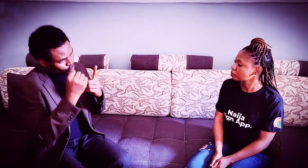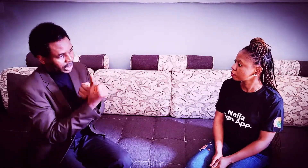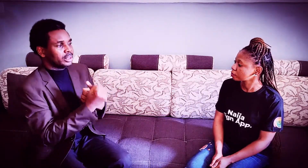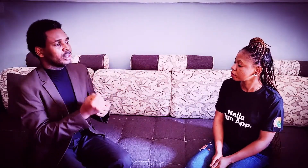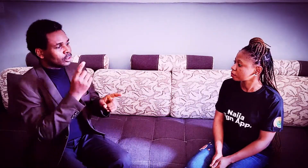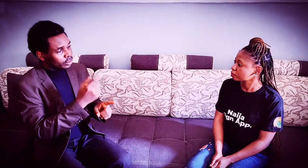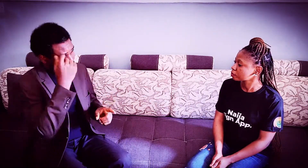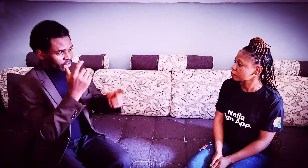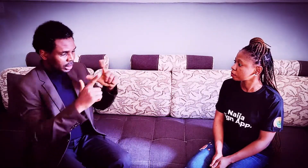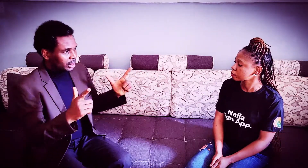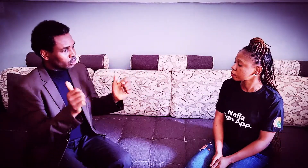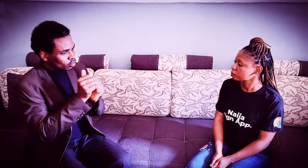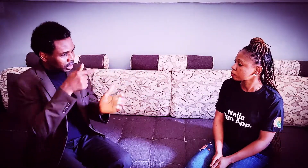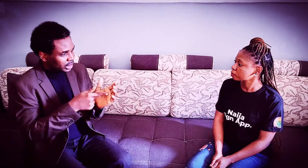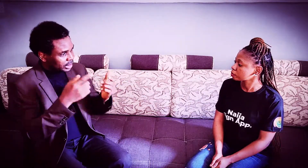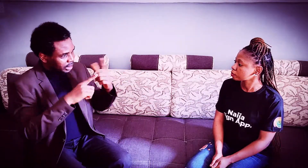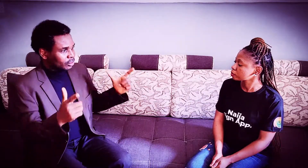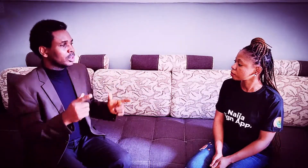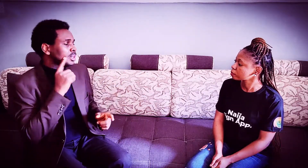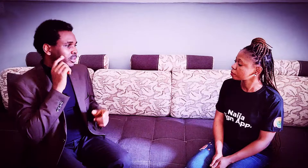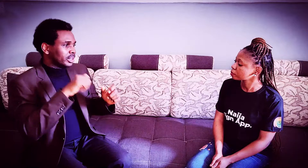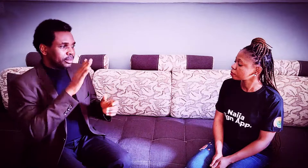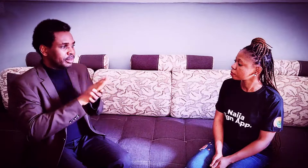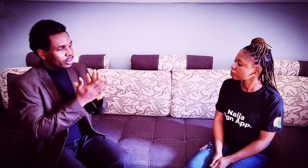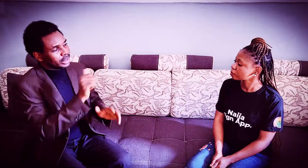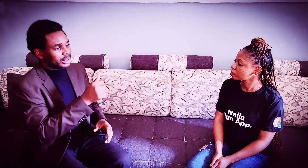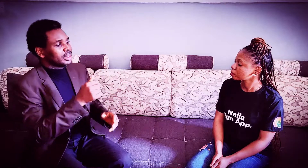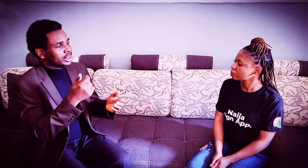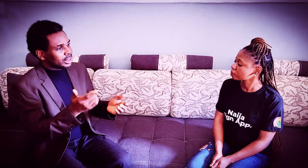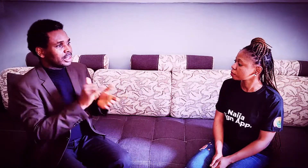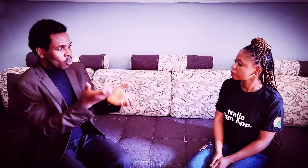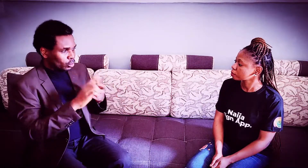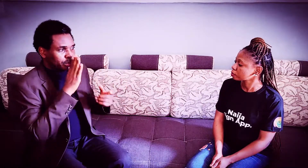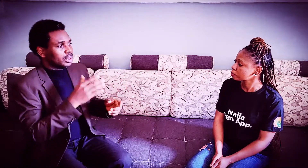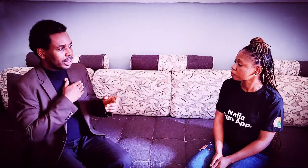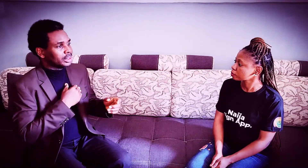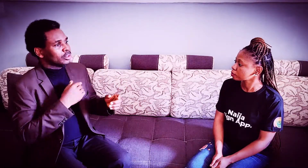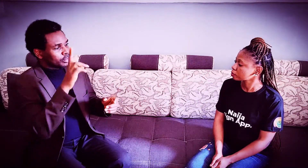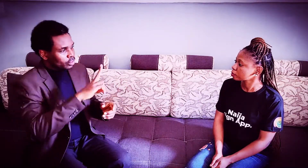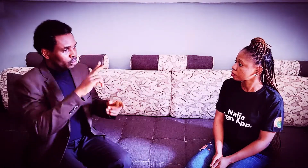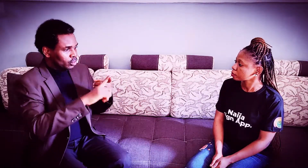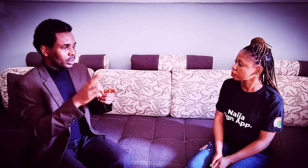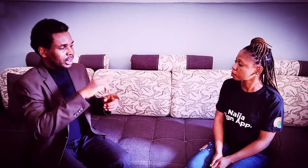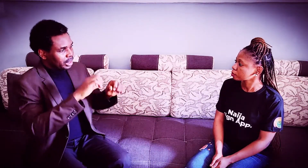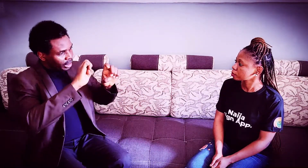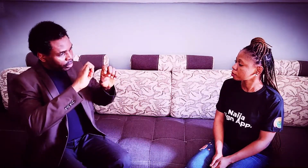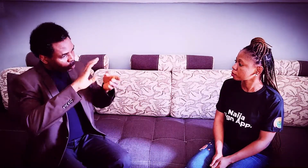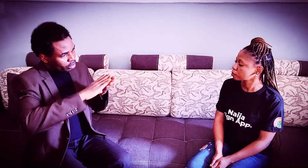I'm gonna fly at the wind.